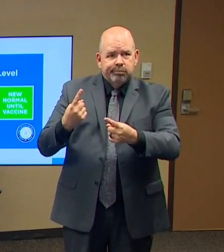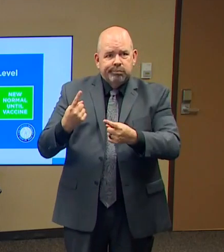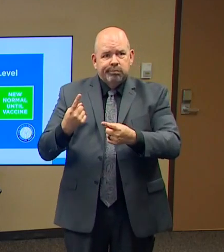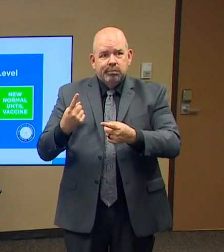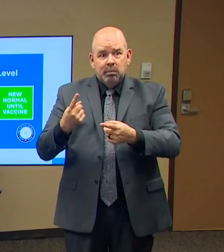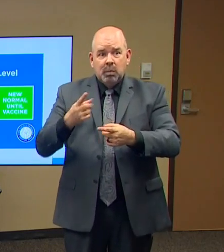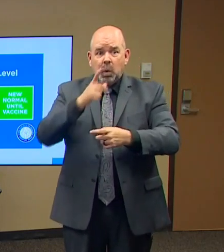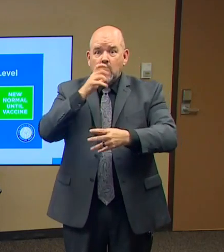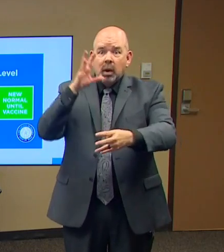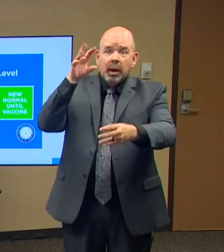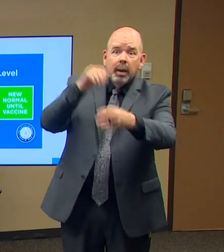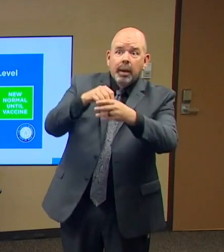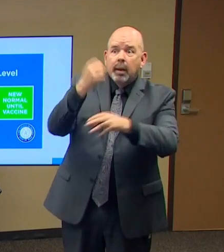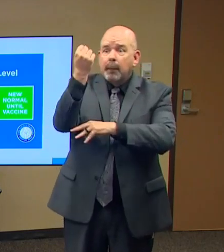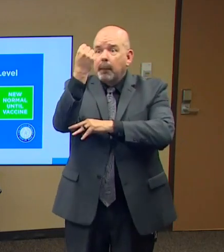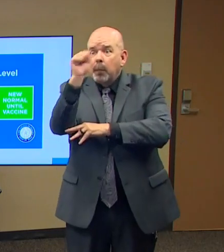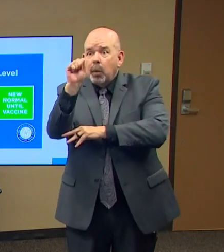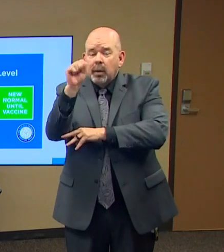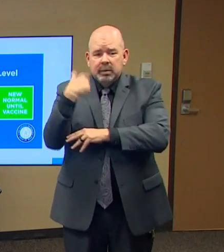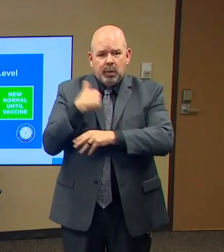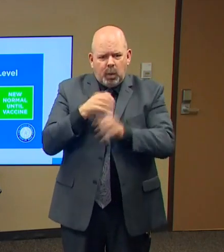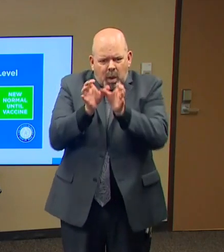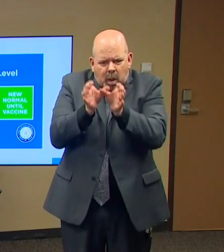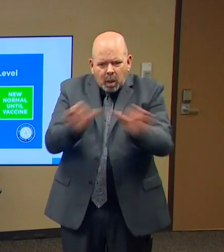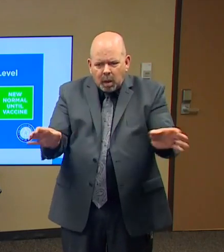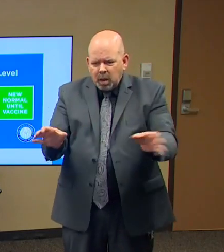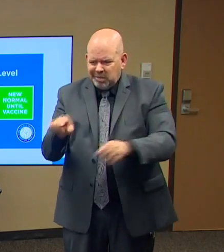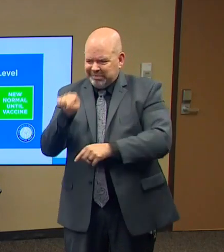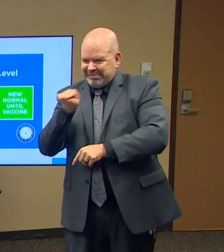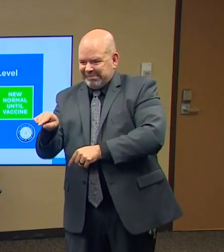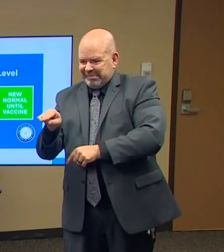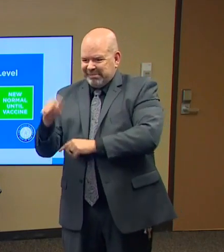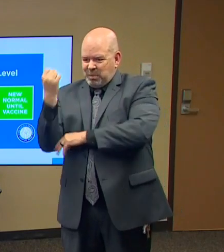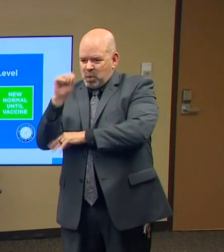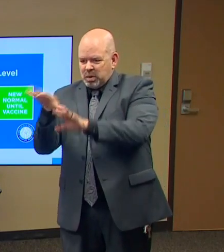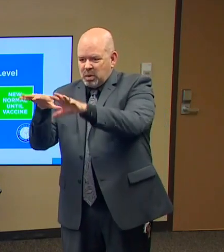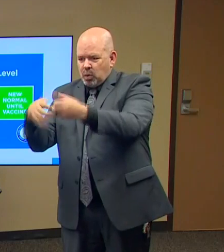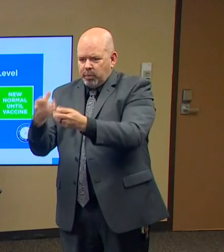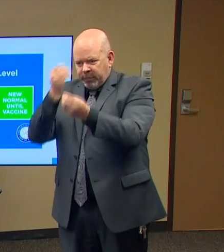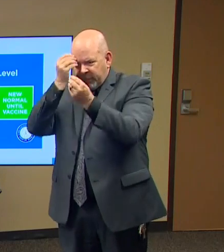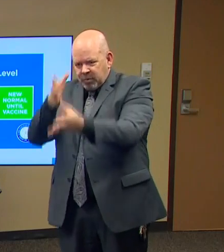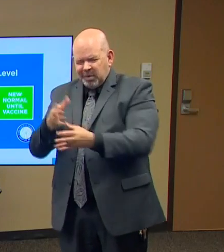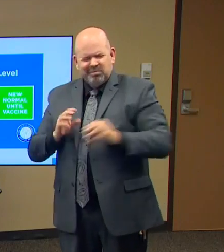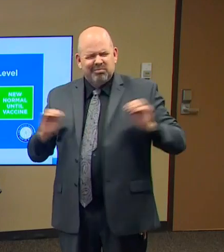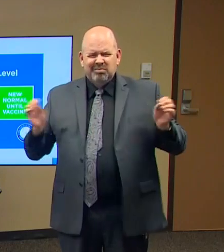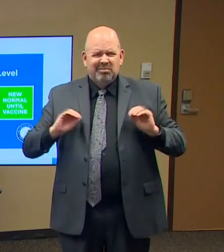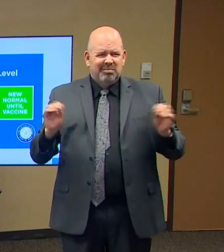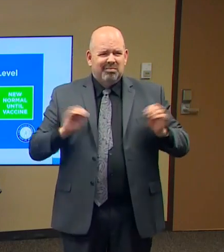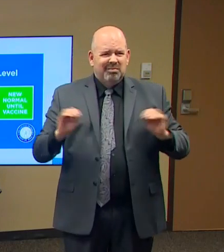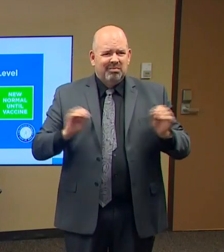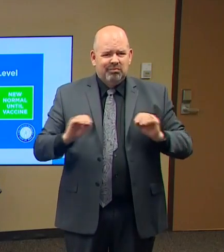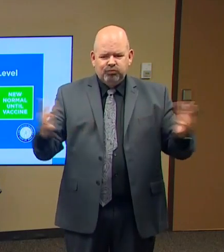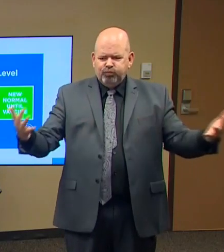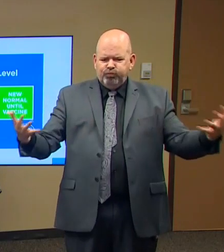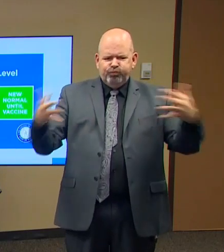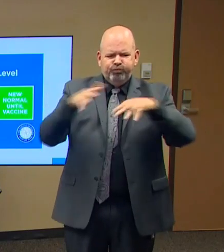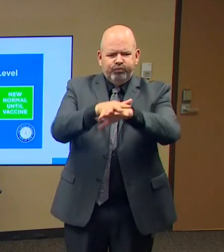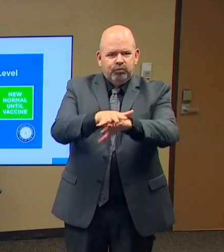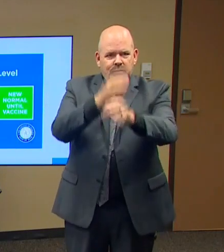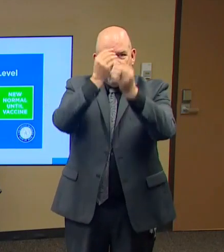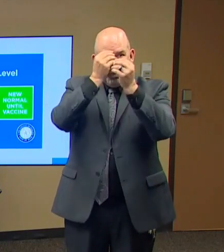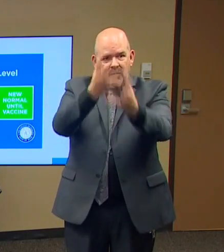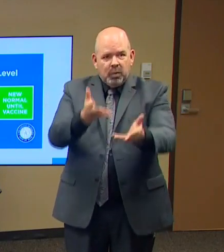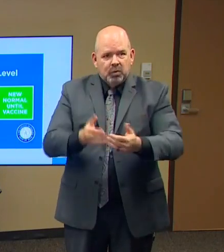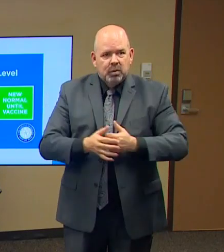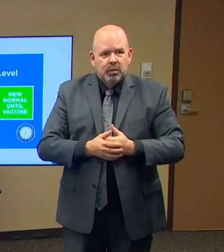it and single them out. But again, we're hoping that people that are participating will practice